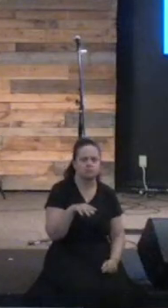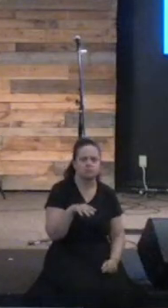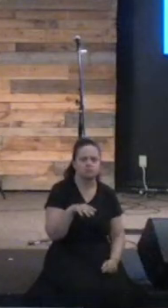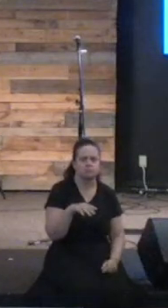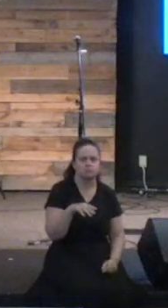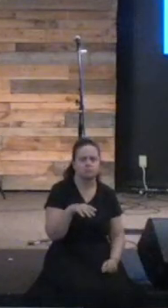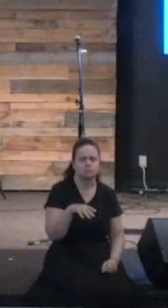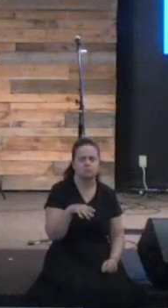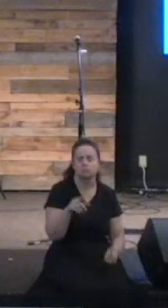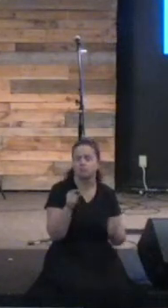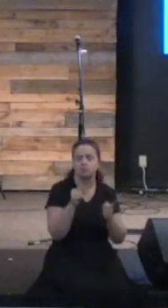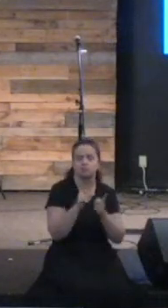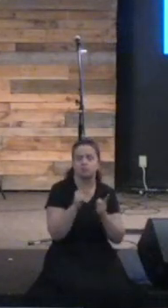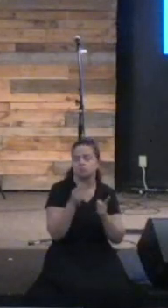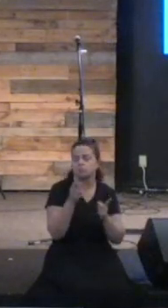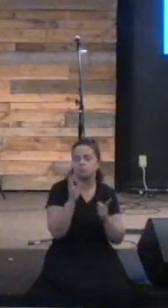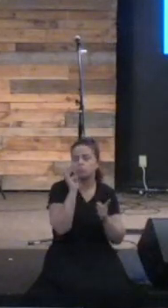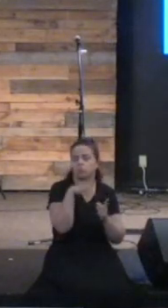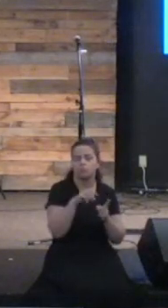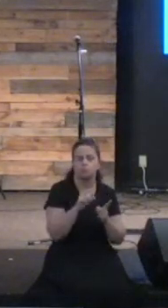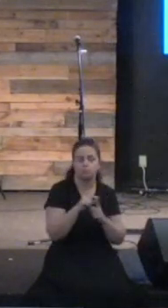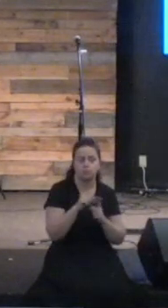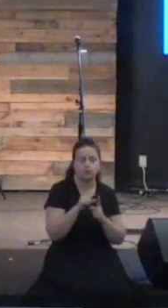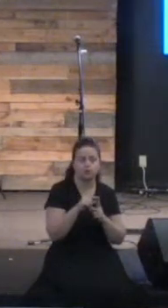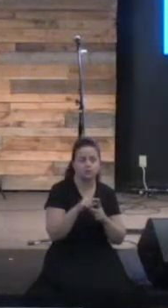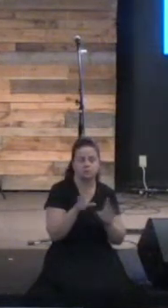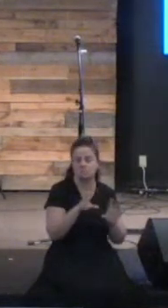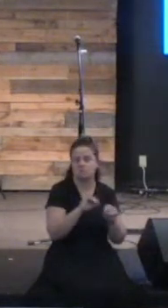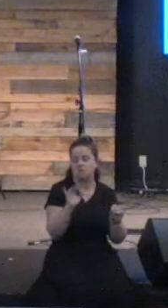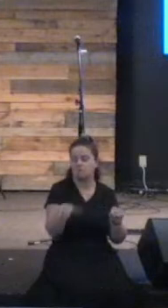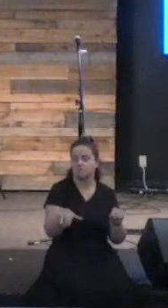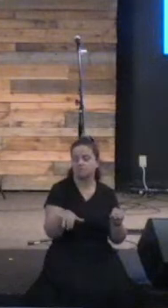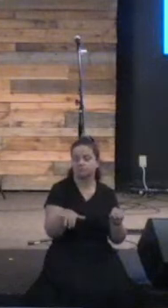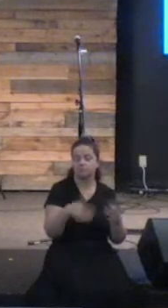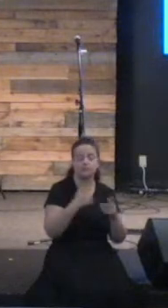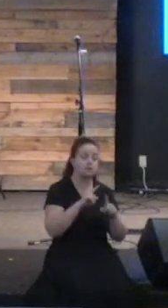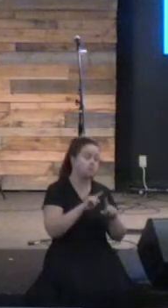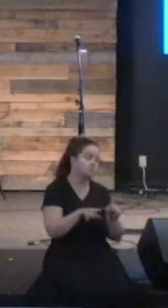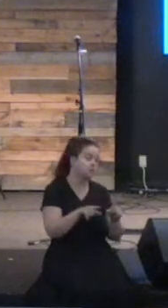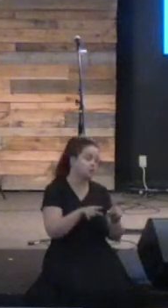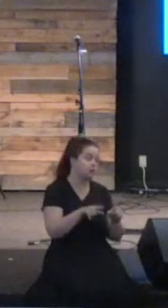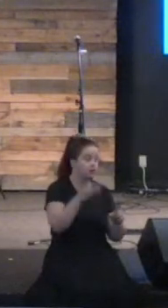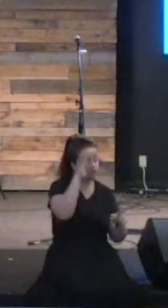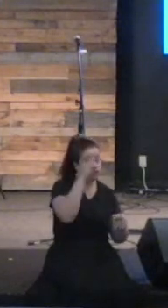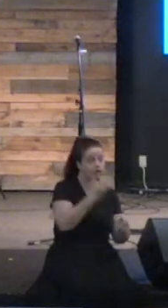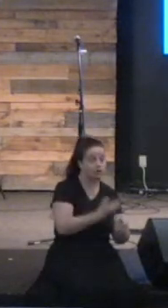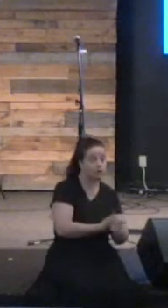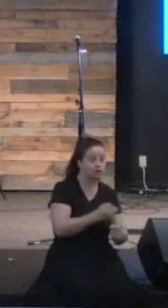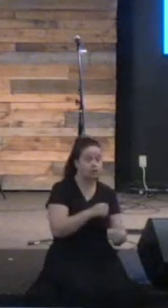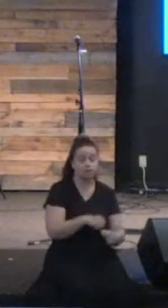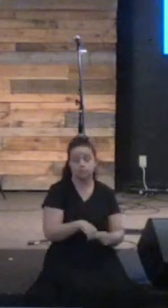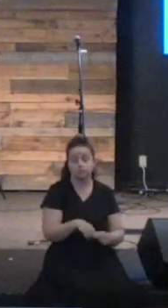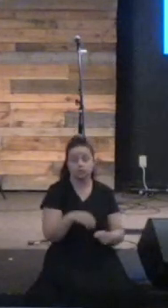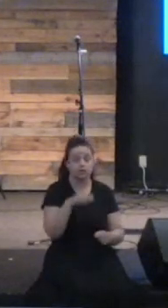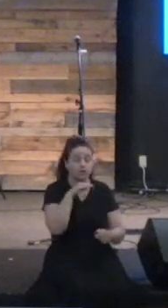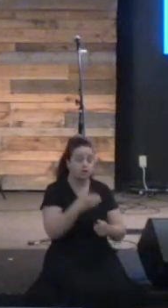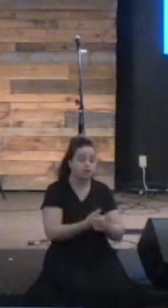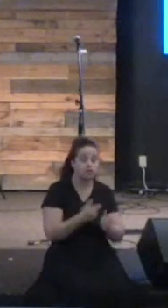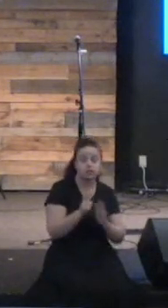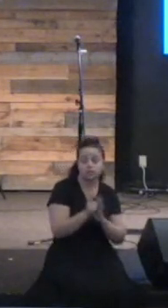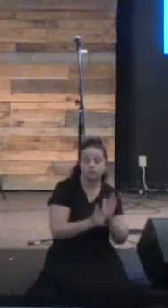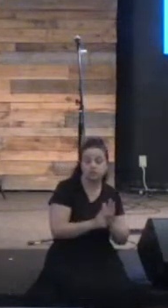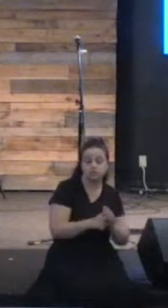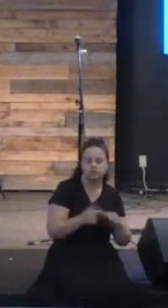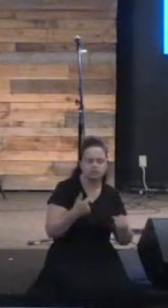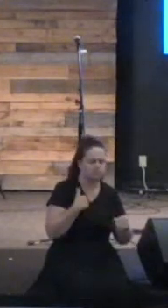in our house no sit-arounds but yet our son and daughter-in-law they're in the accumulating phase they have